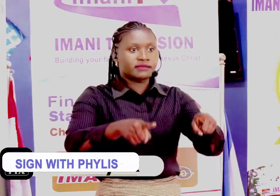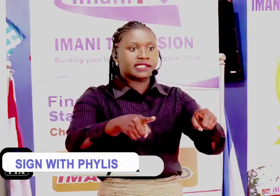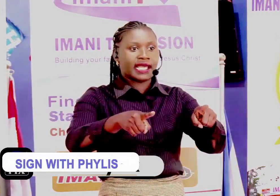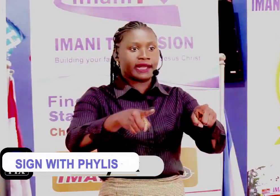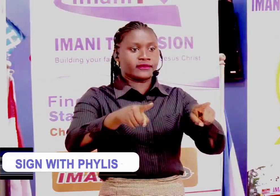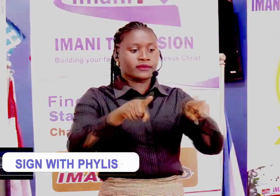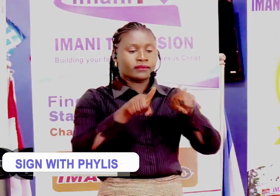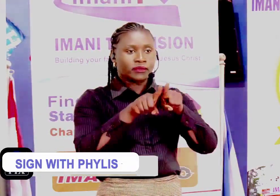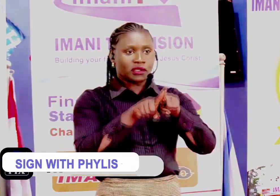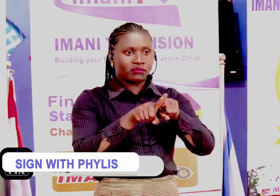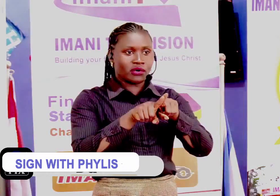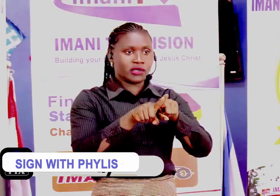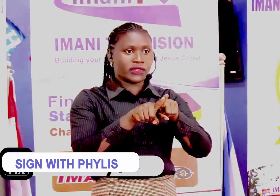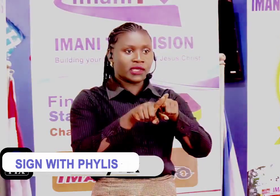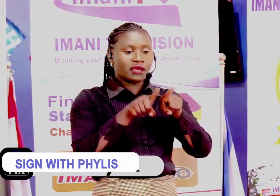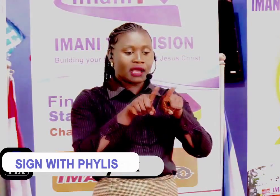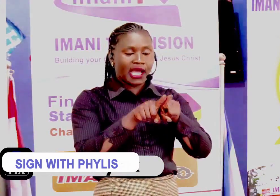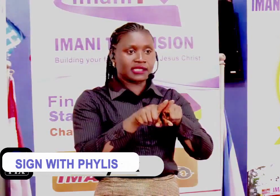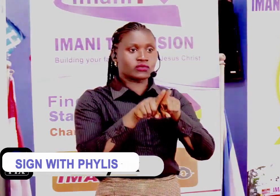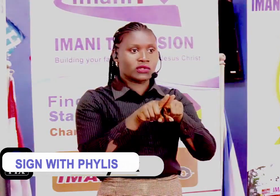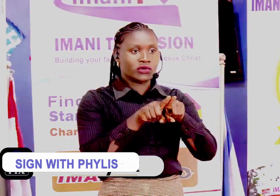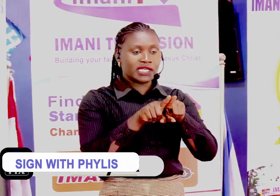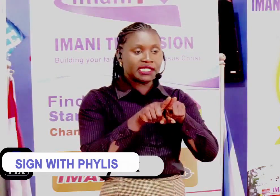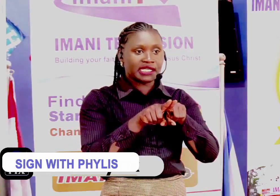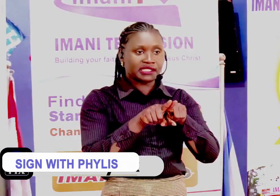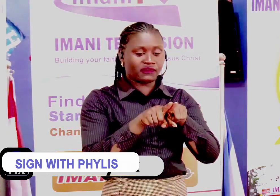themselves, both hands with your index finger. So